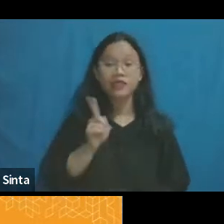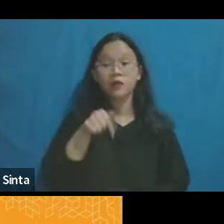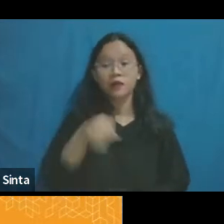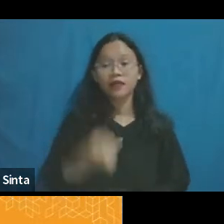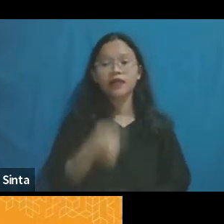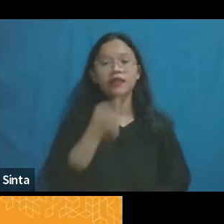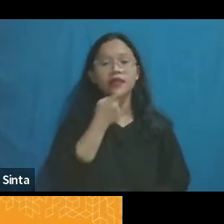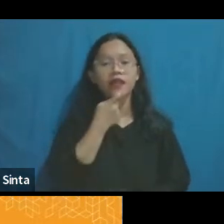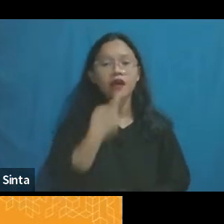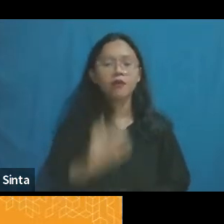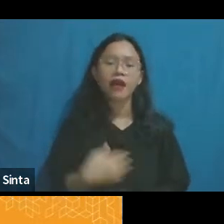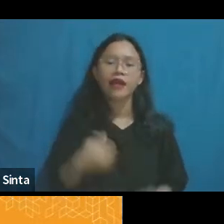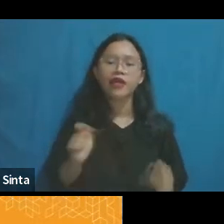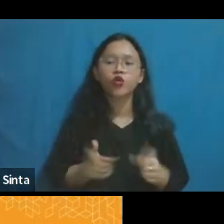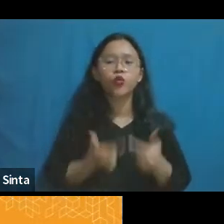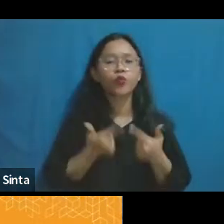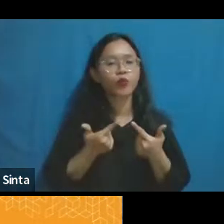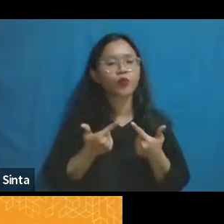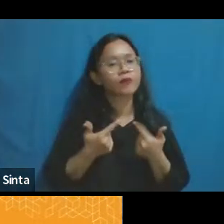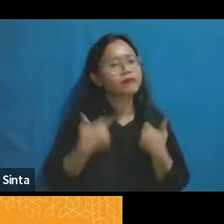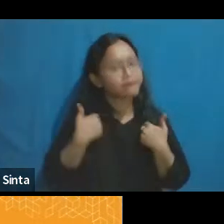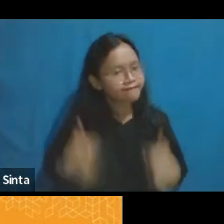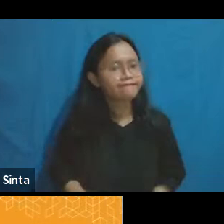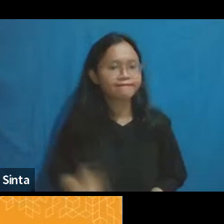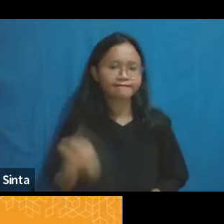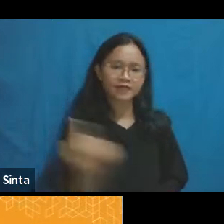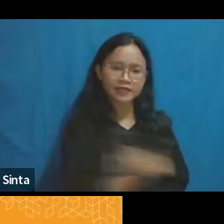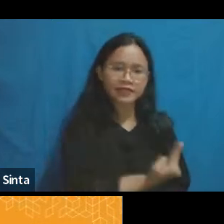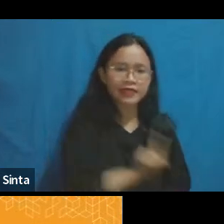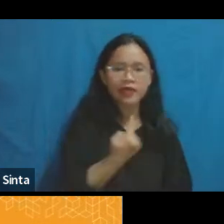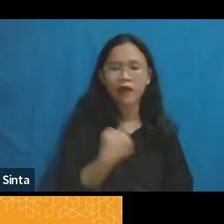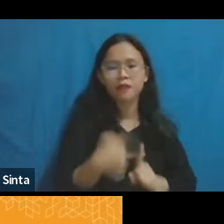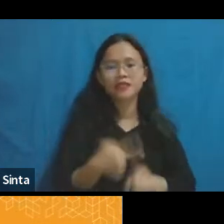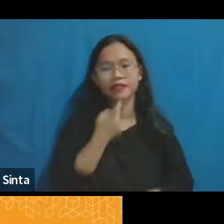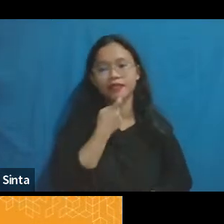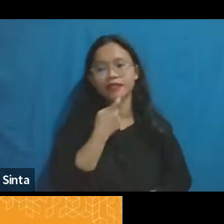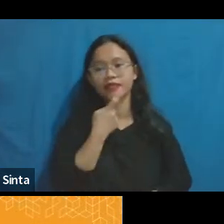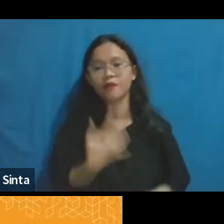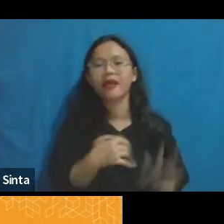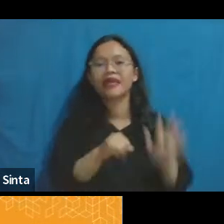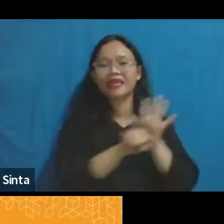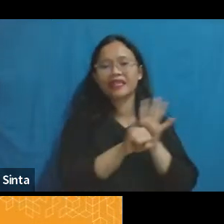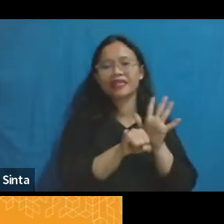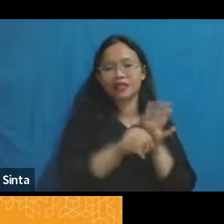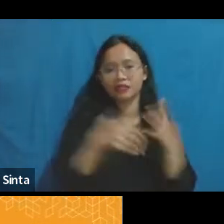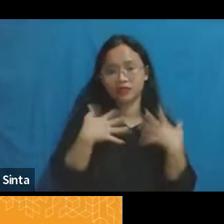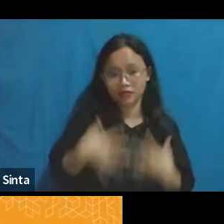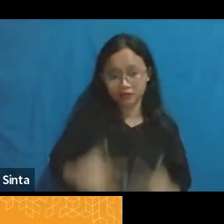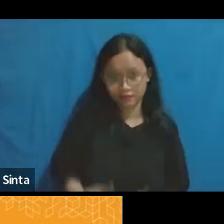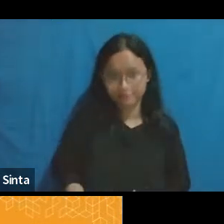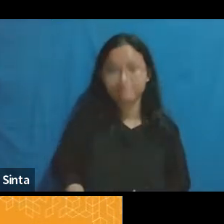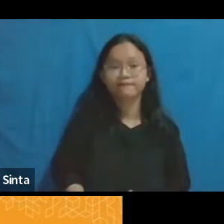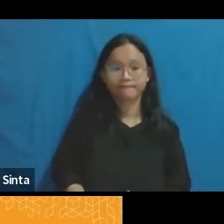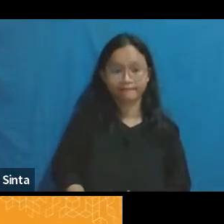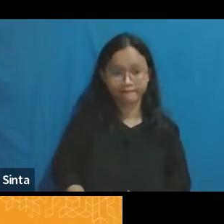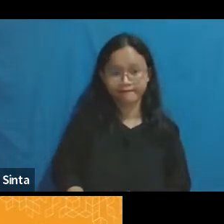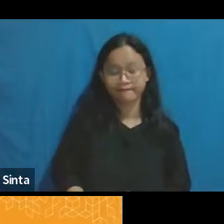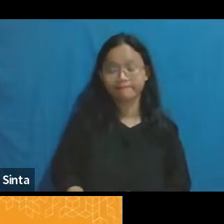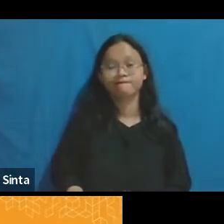our identity. This is about a matter of life and death for us.